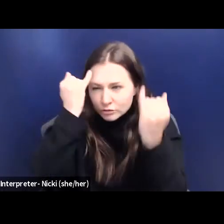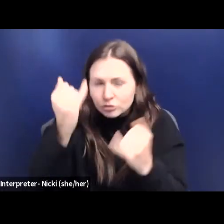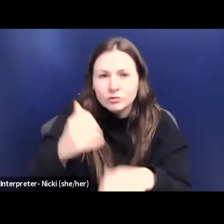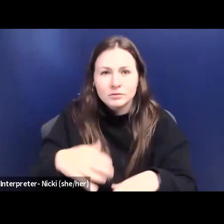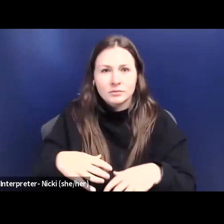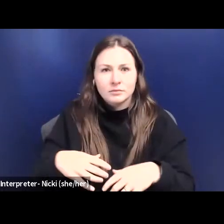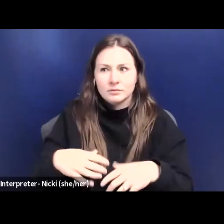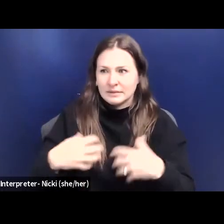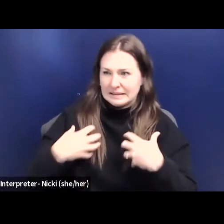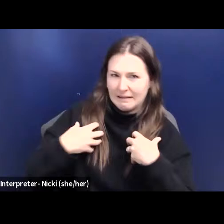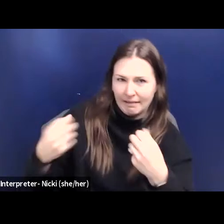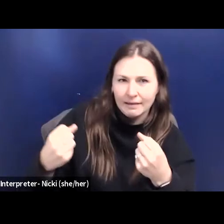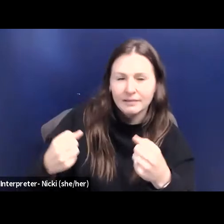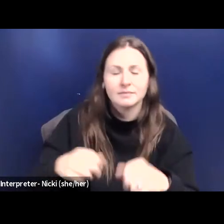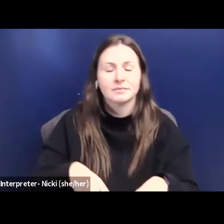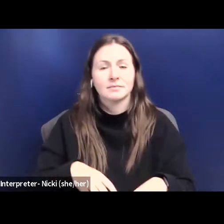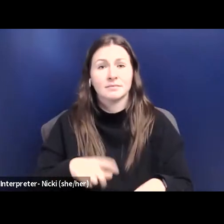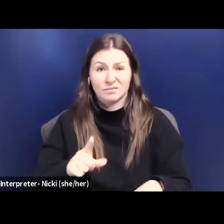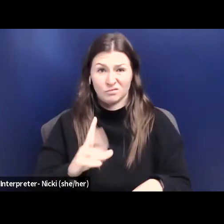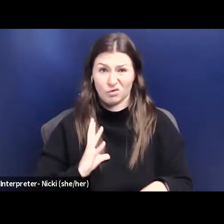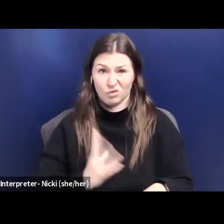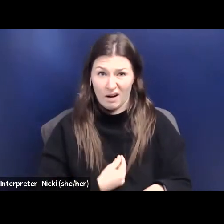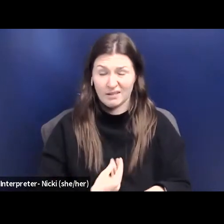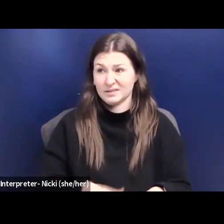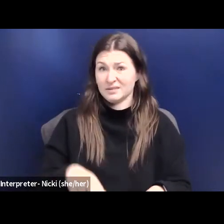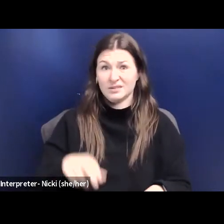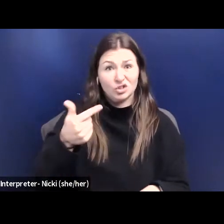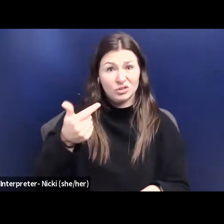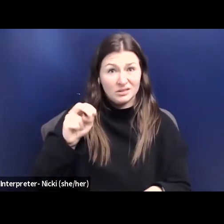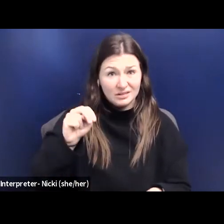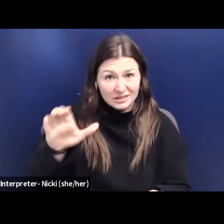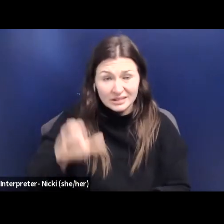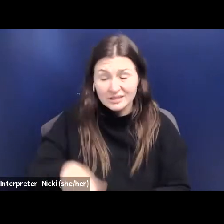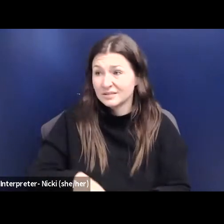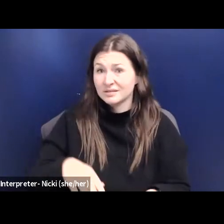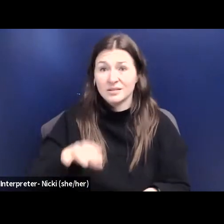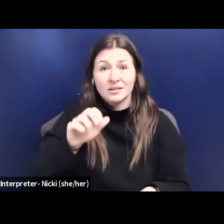two-spirit, non-binary, and gender non-conforming people.